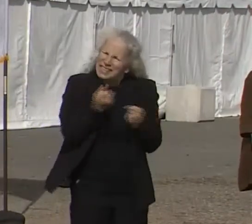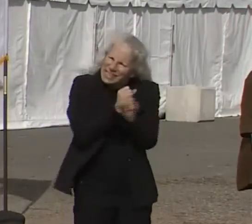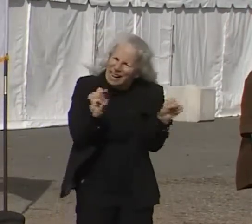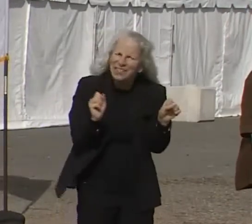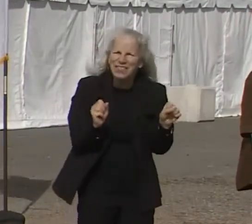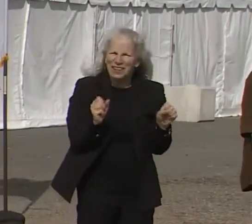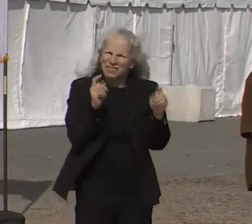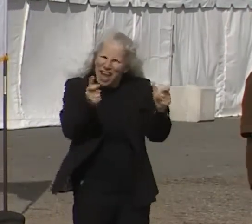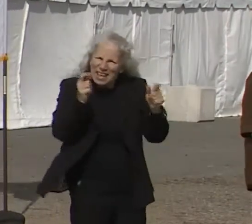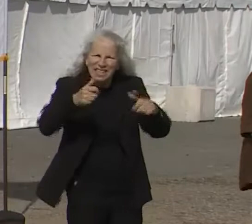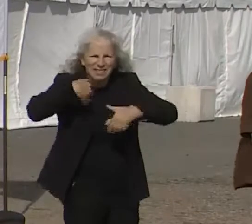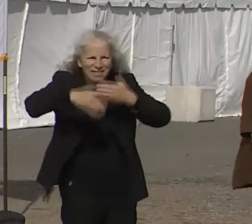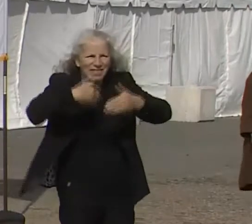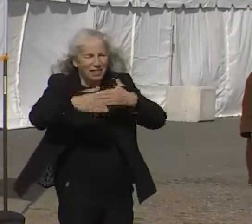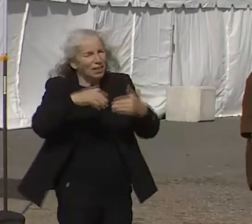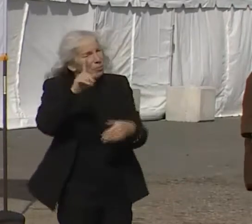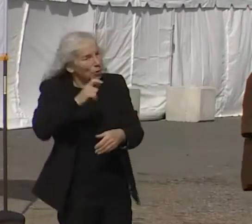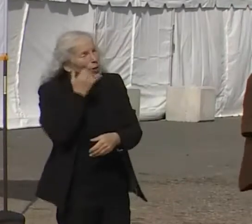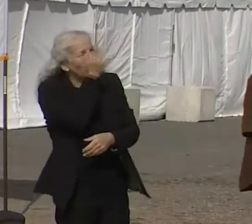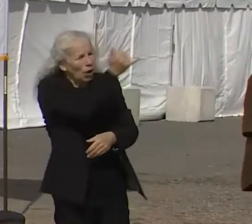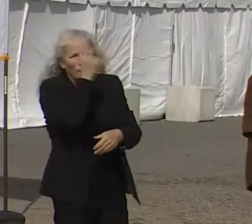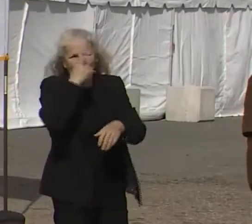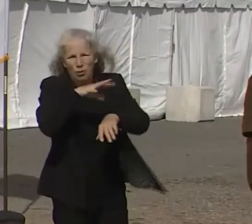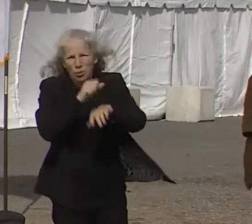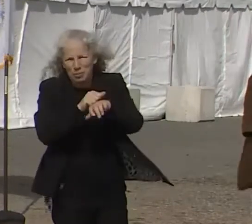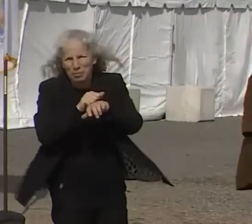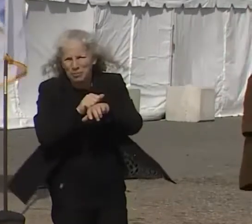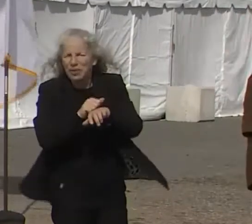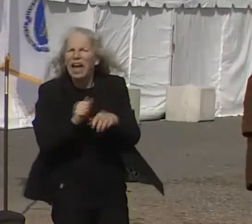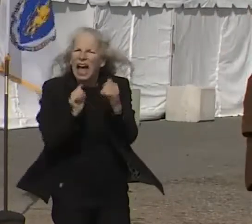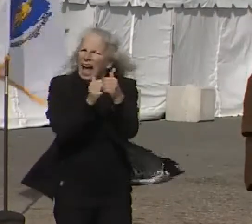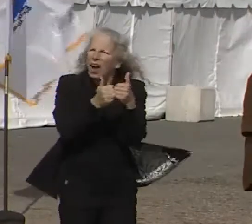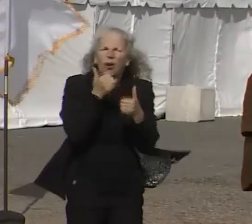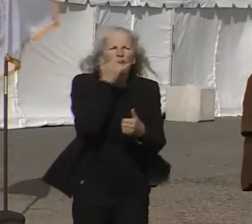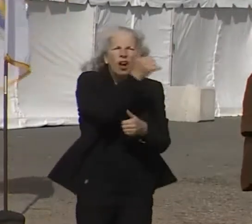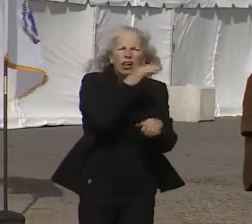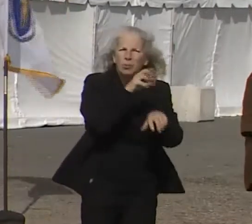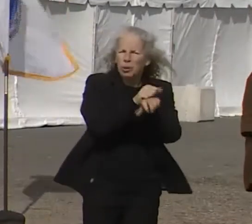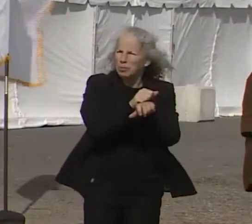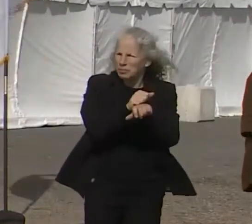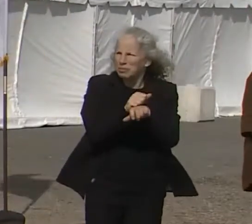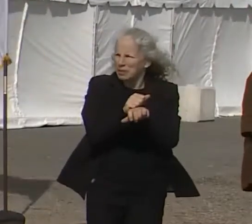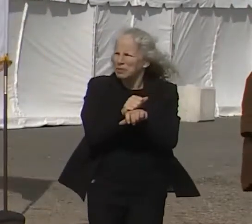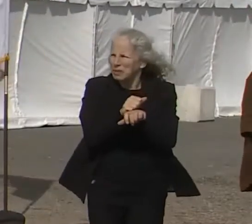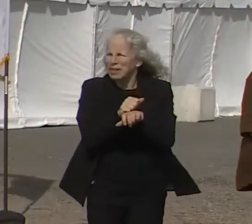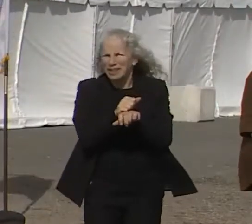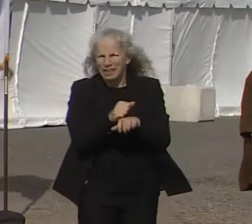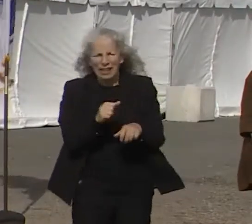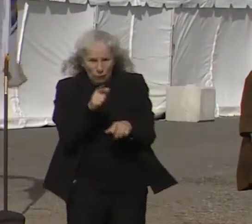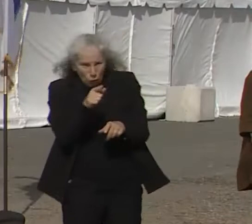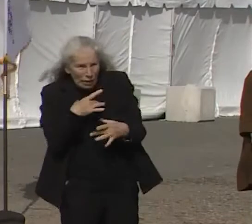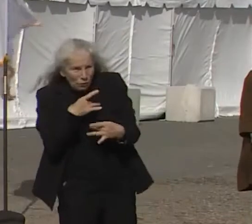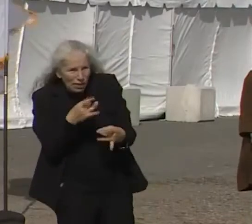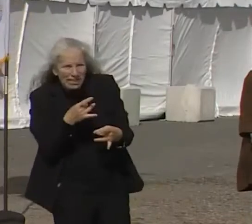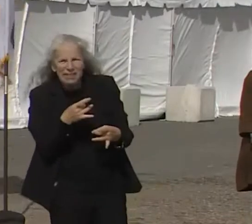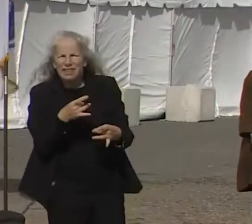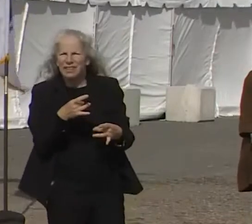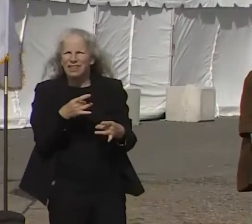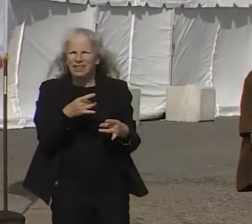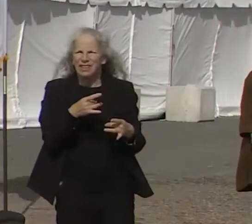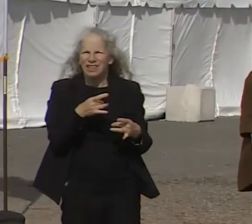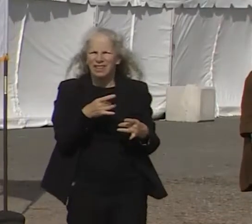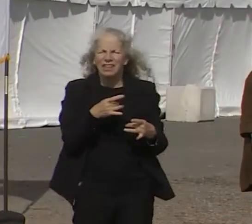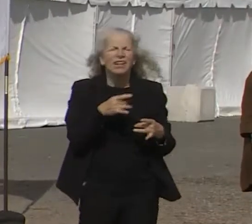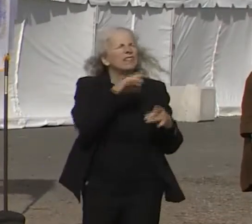public. It's by appointment only, and people can look to get tested here. And if you're interested in getting tested here, you